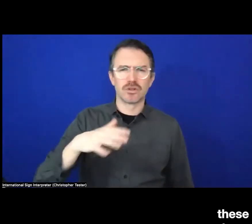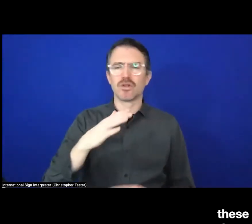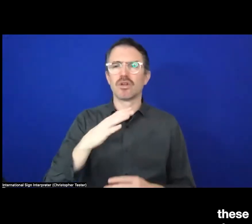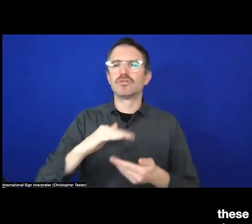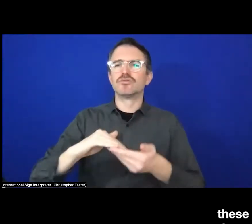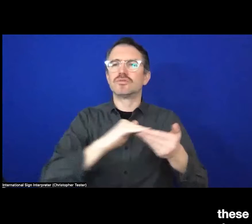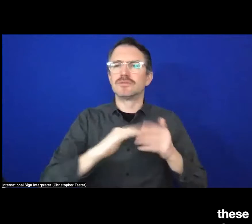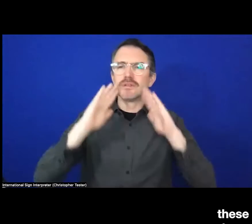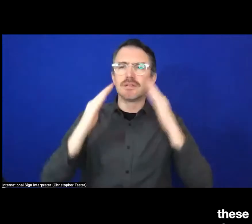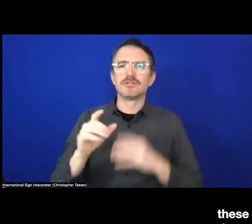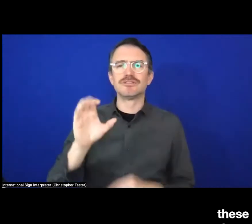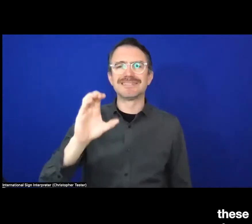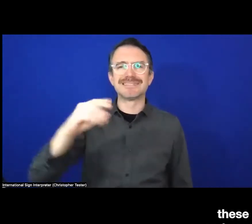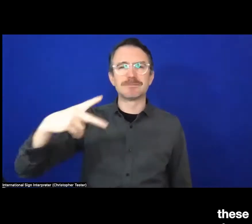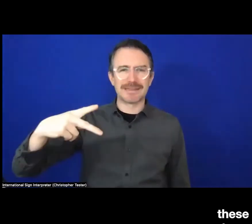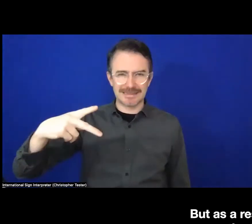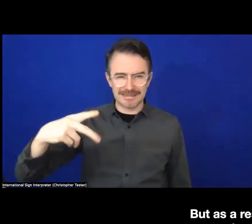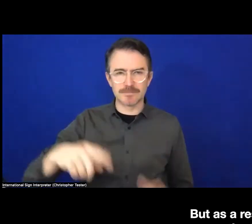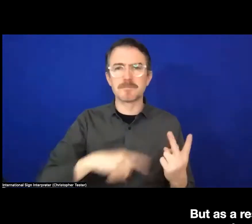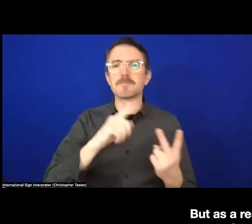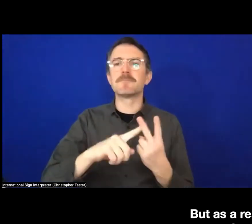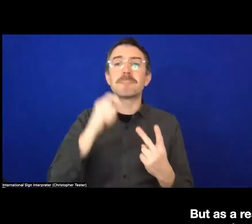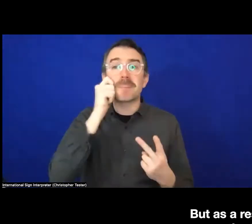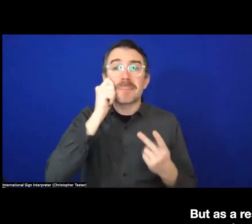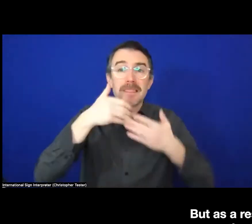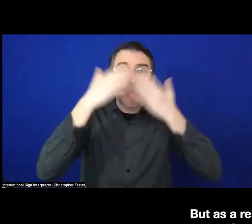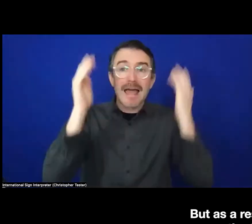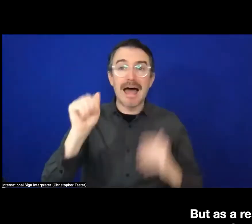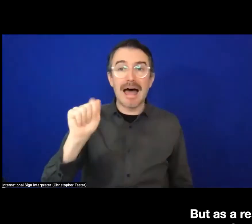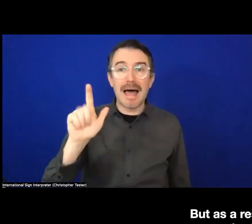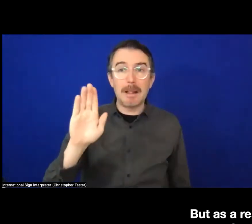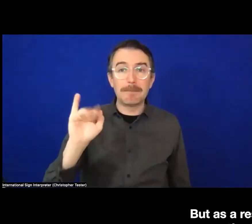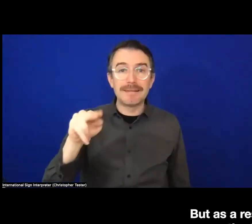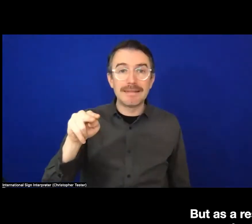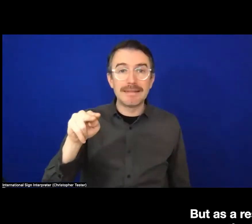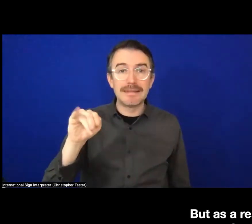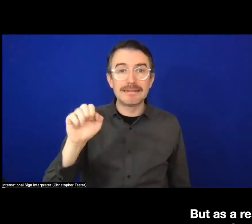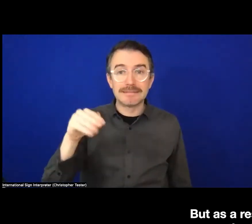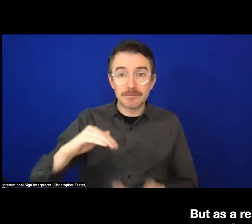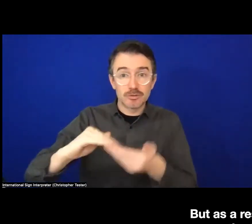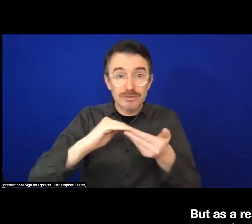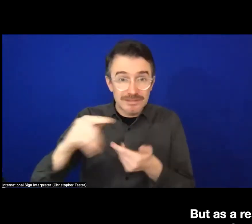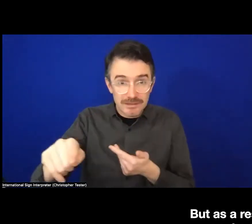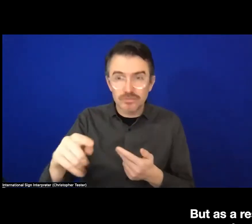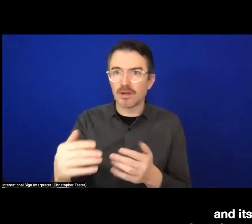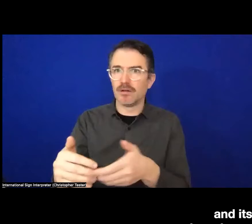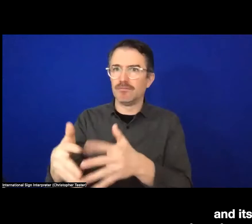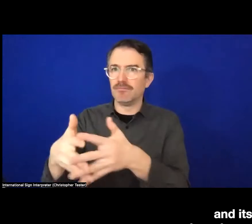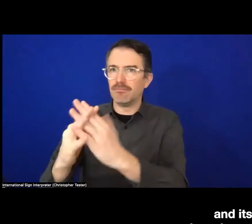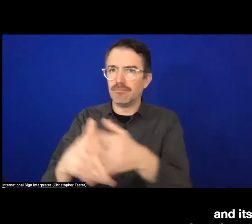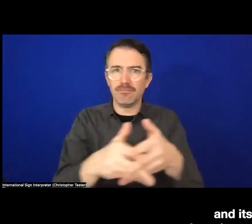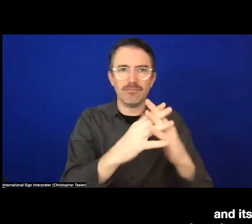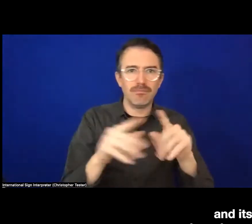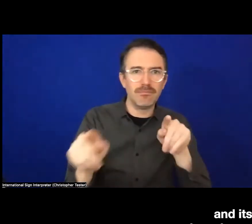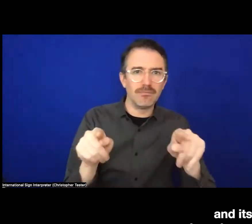These are pretty new and young organizations, but as a result of engagement on the Global